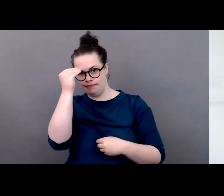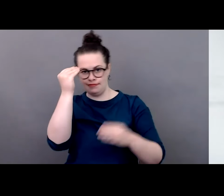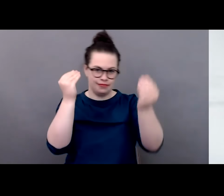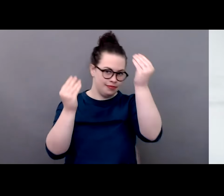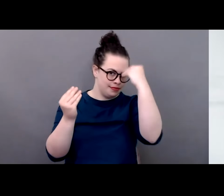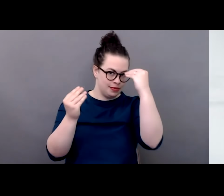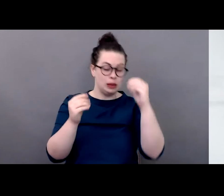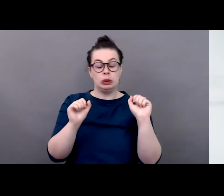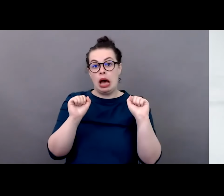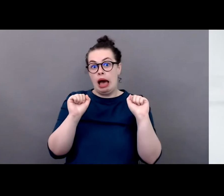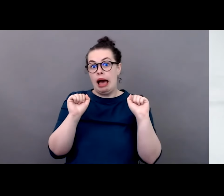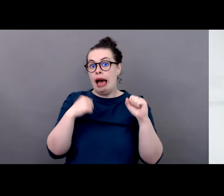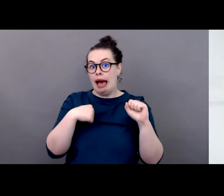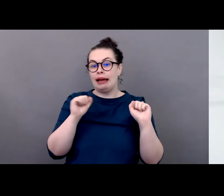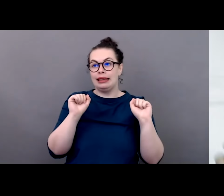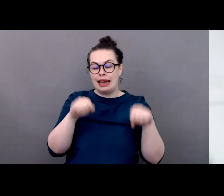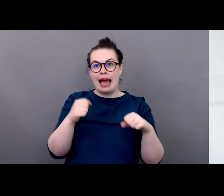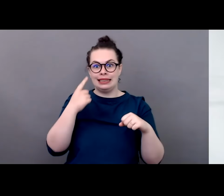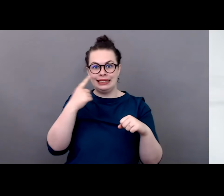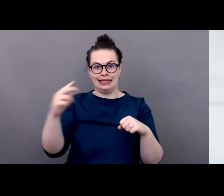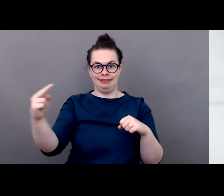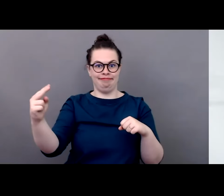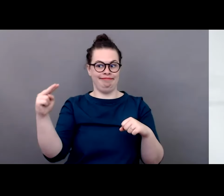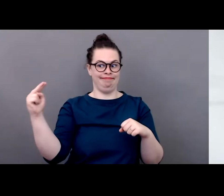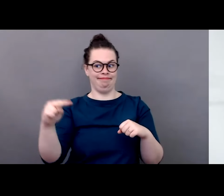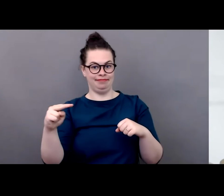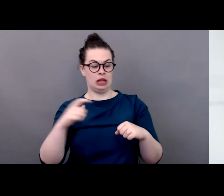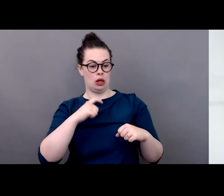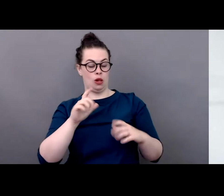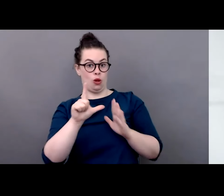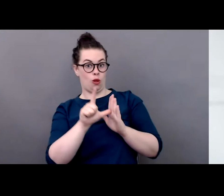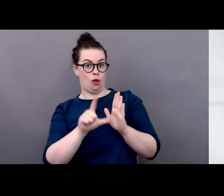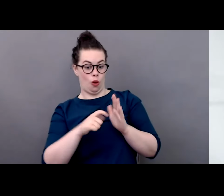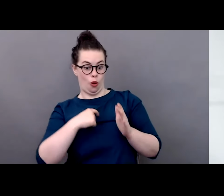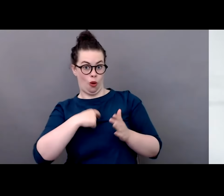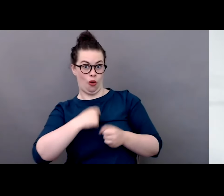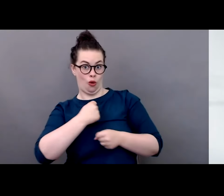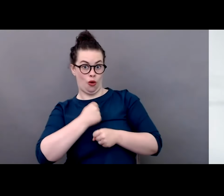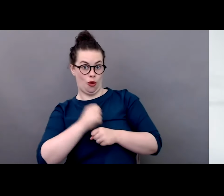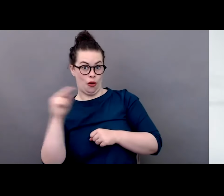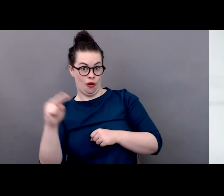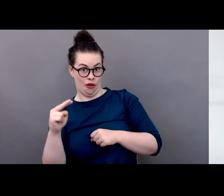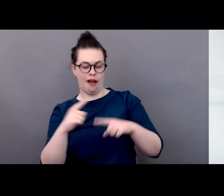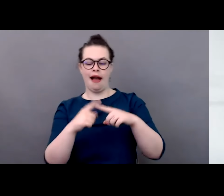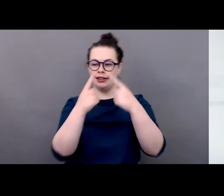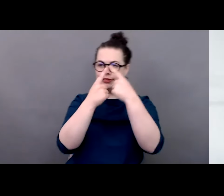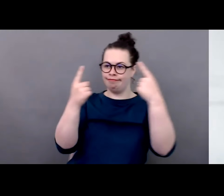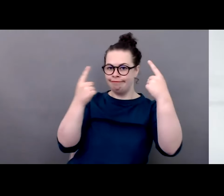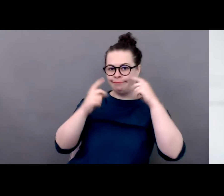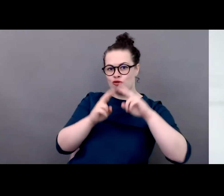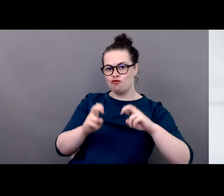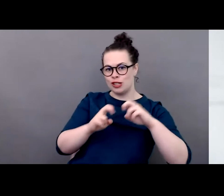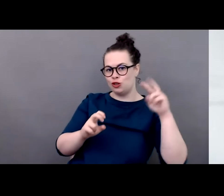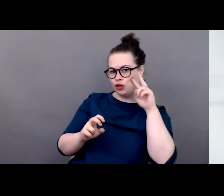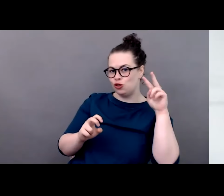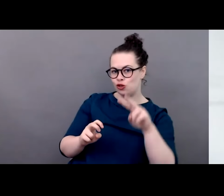before the committee looks from the perspective of lawyers and how it looks from the perspective of researchers. So this is what I would like to talk to you about